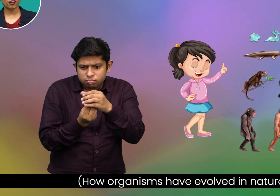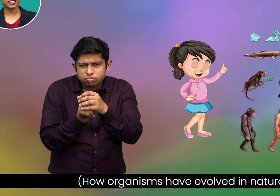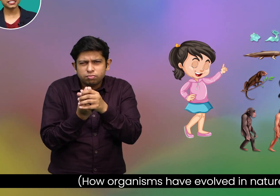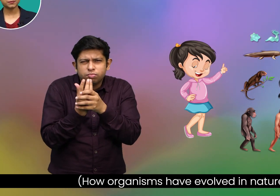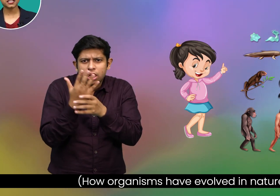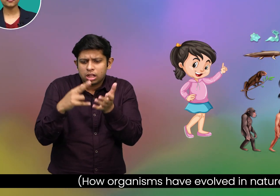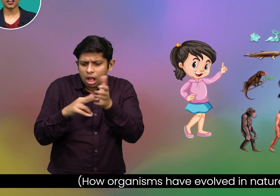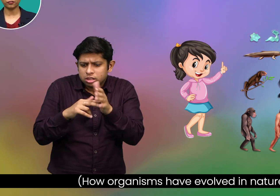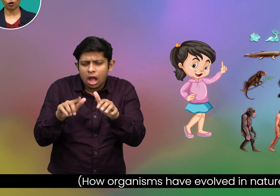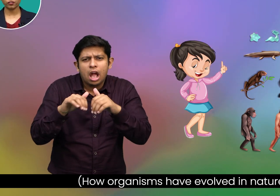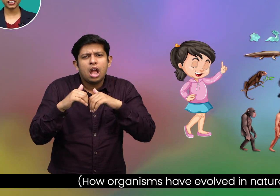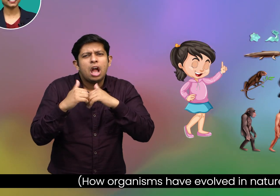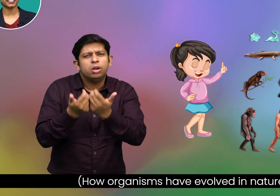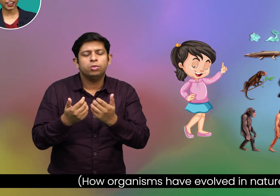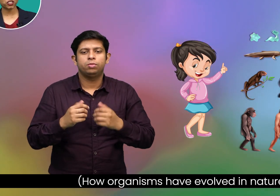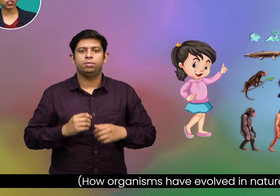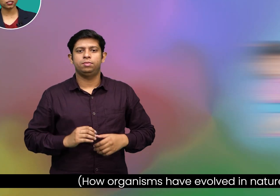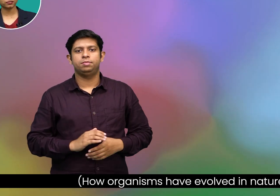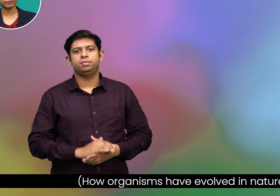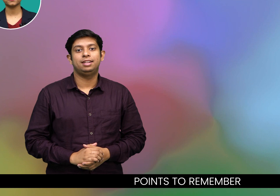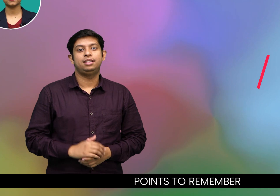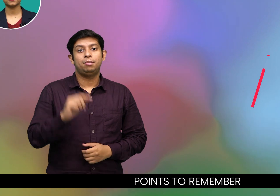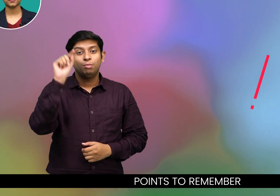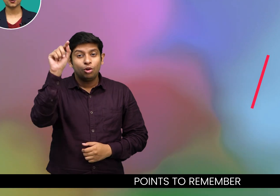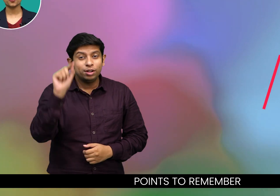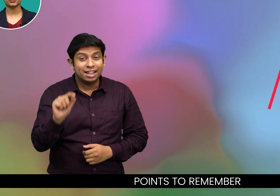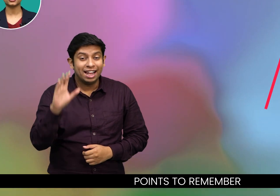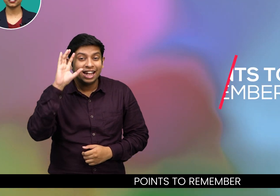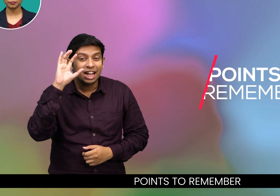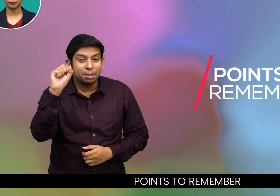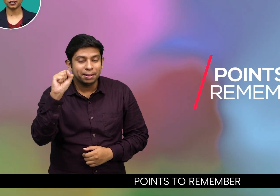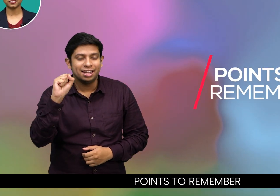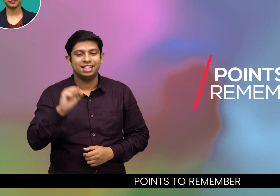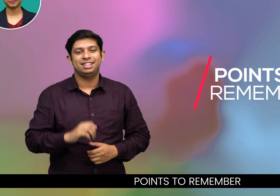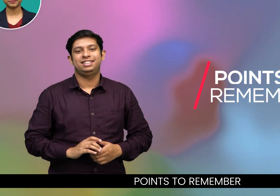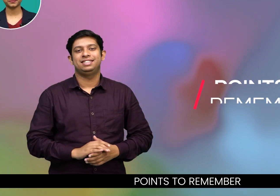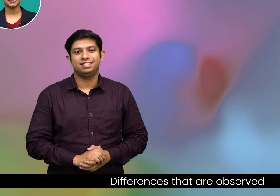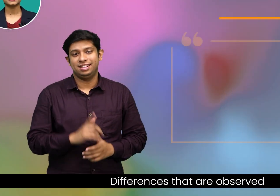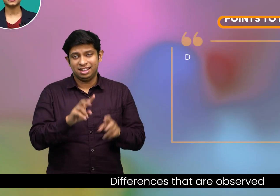How organisms have evolved in nature. Points to remember.